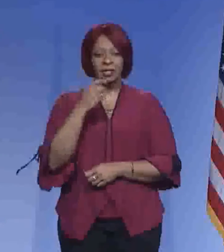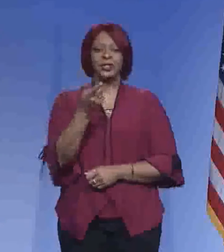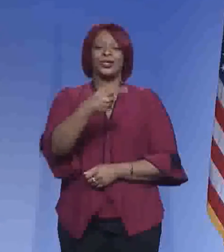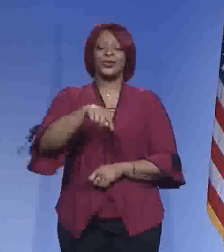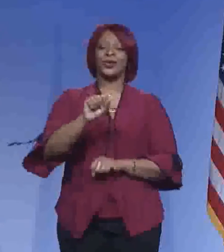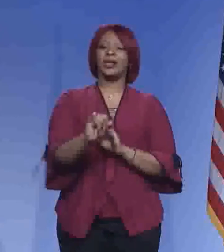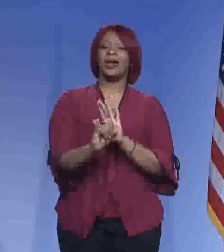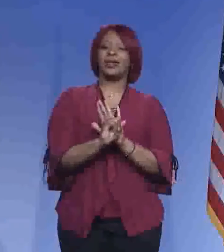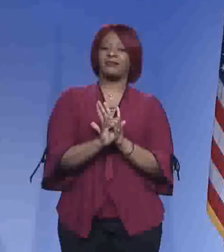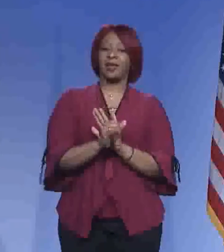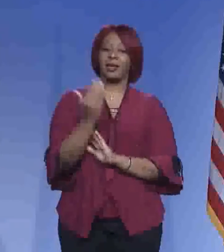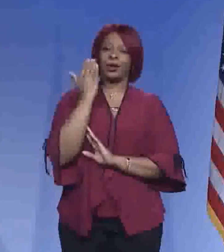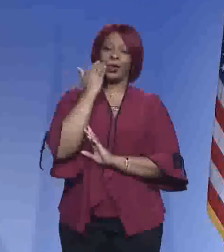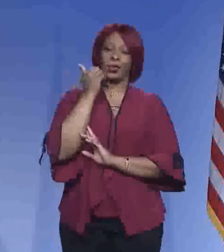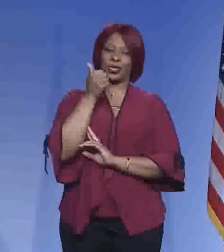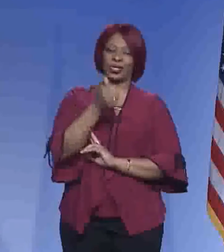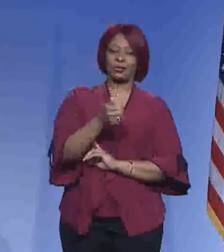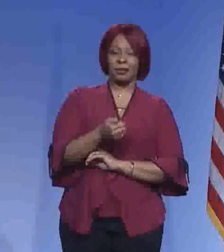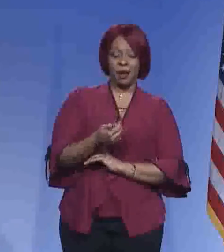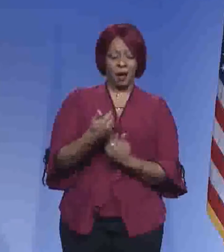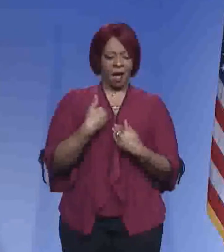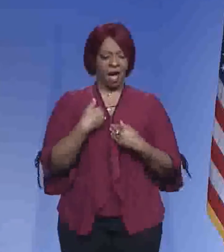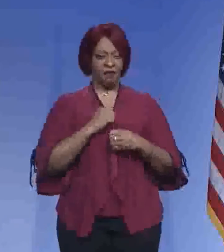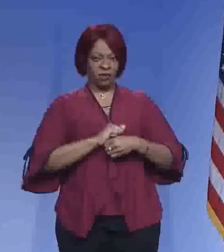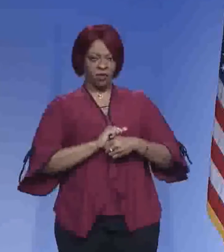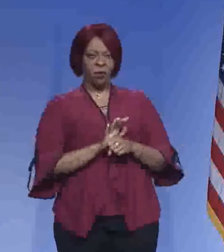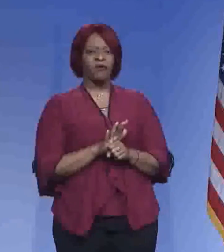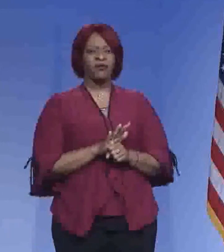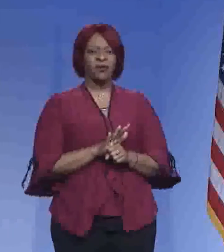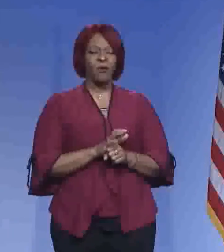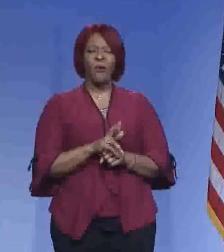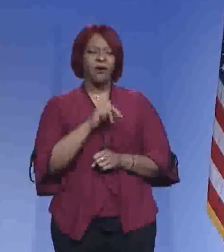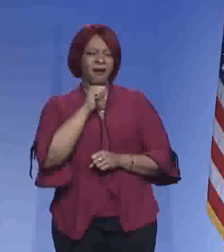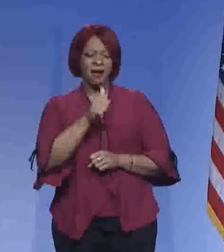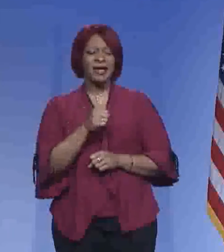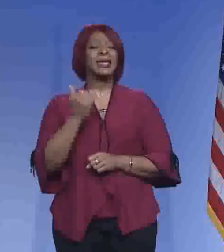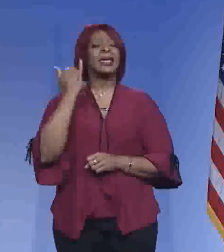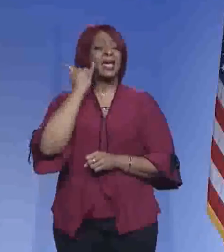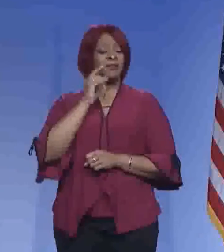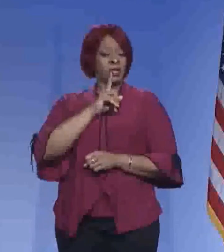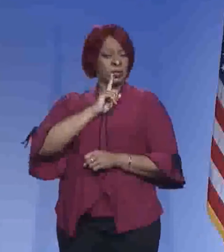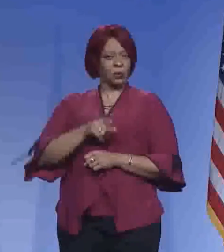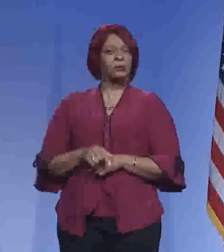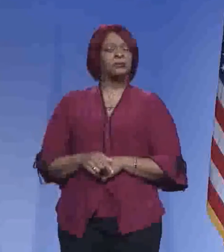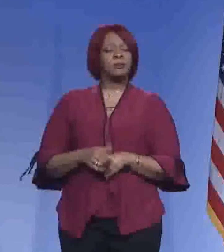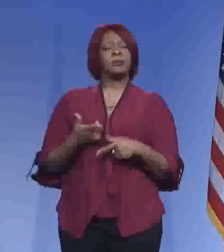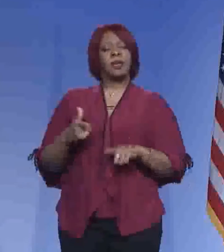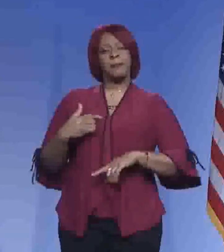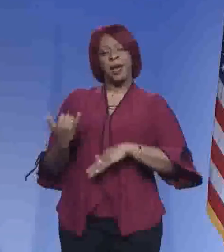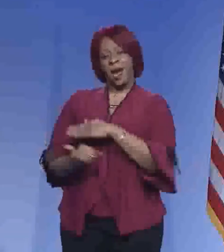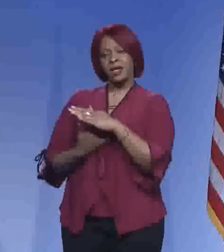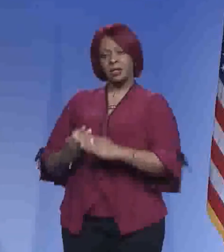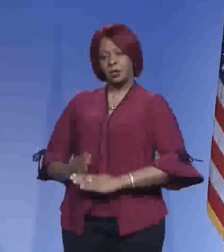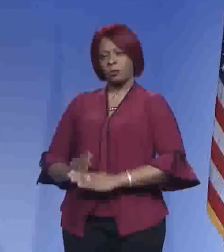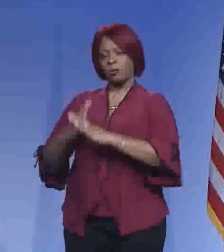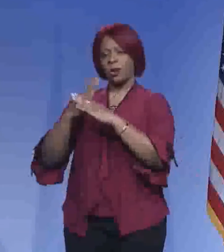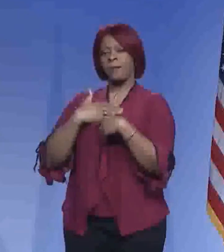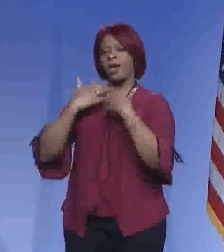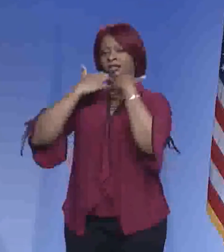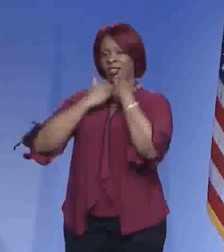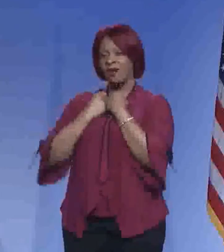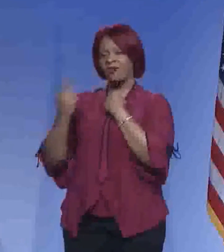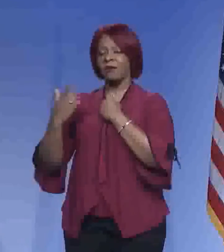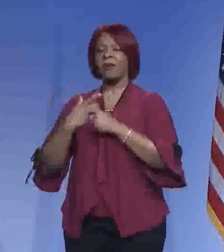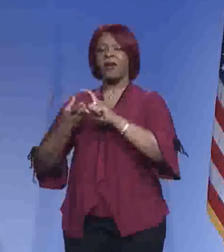you can identify for yourself, do I have COVID? And if so, let me isolate and protect my loved ones, my